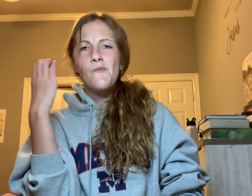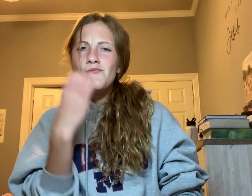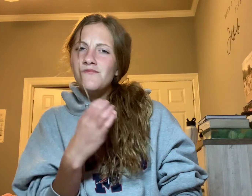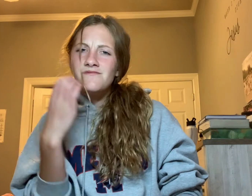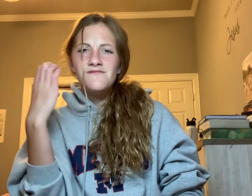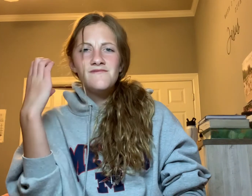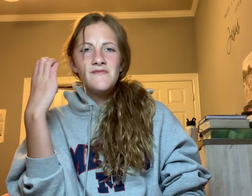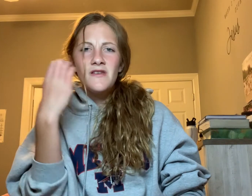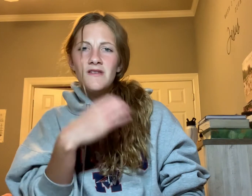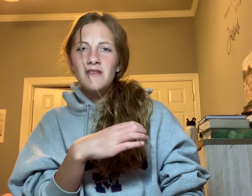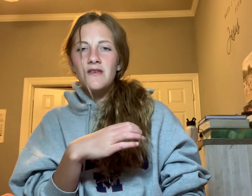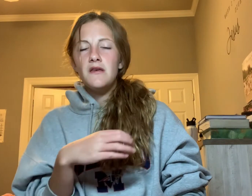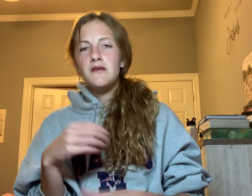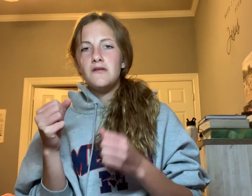was really well directed.